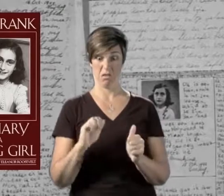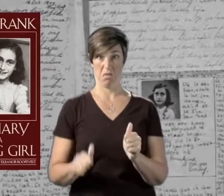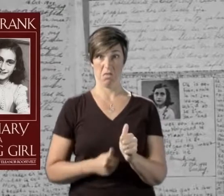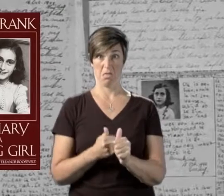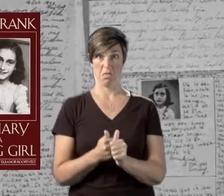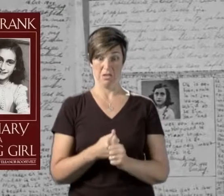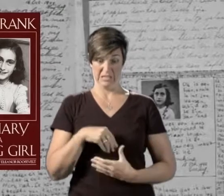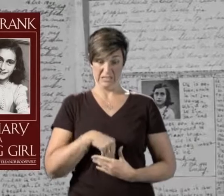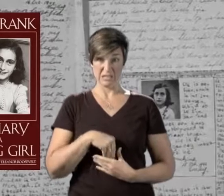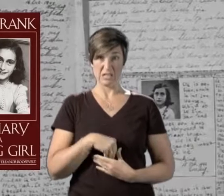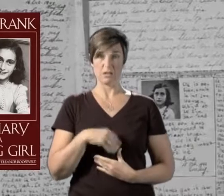within.